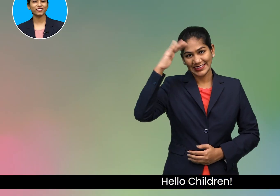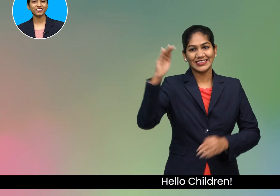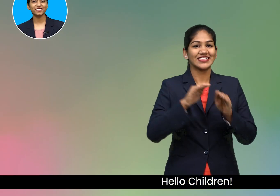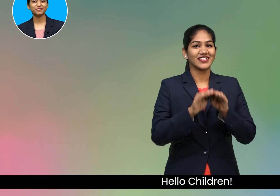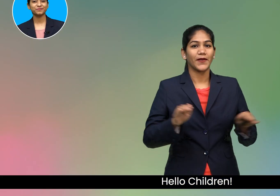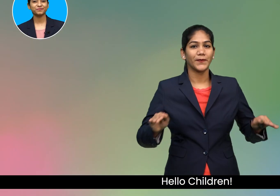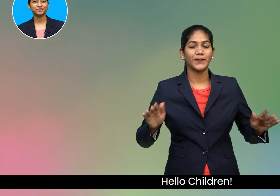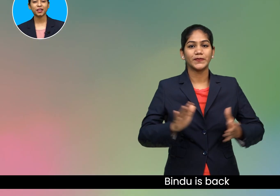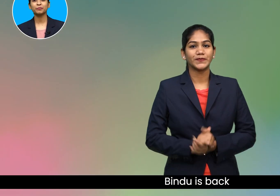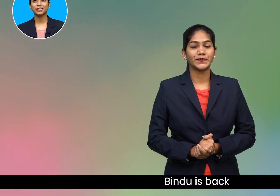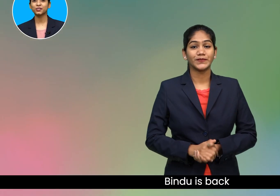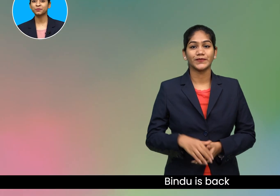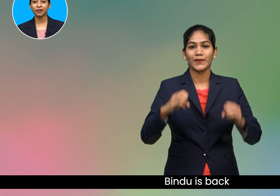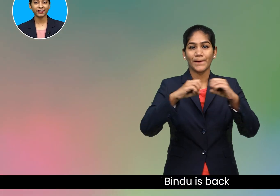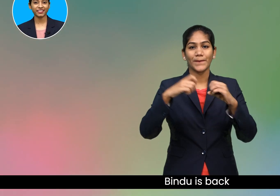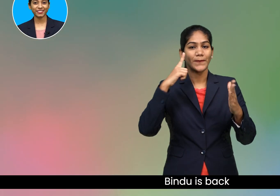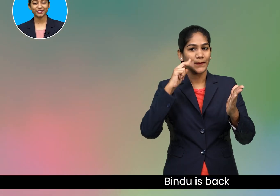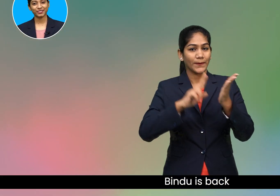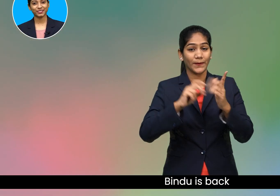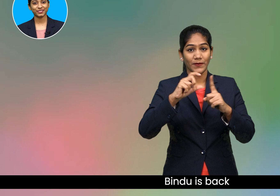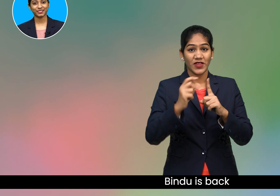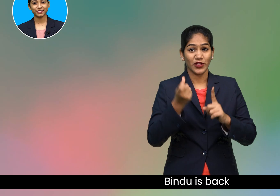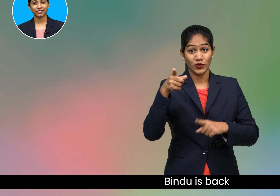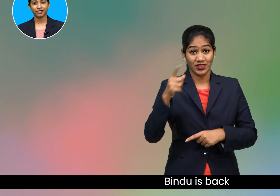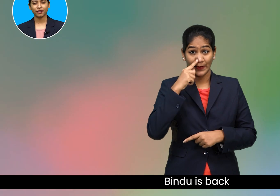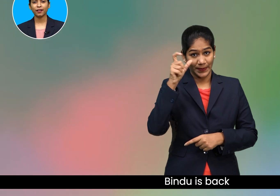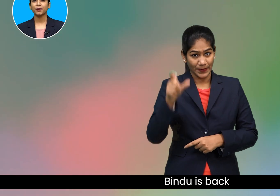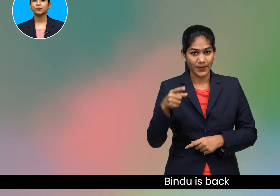Hello children, Bindu is back.